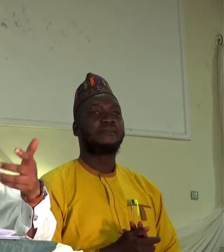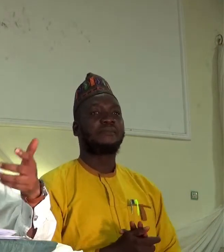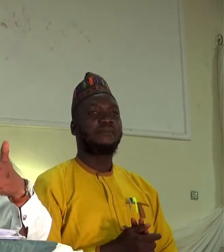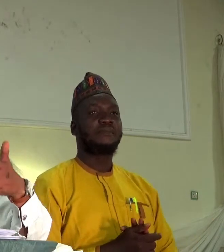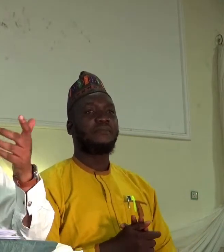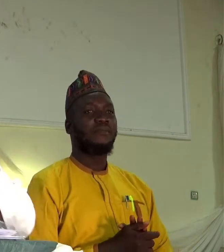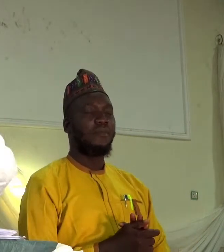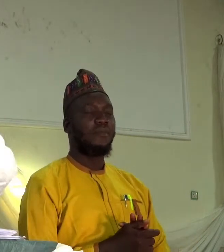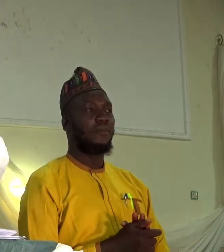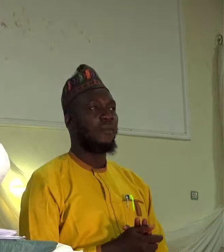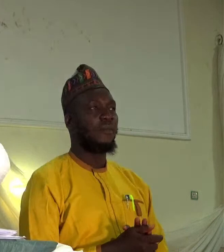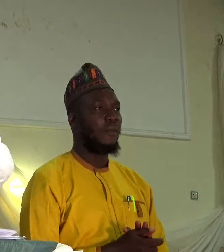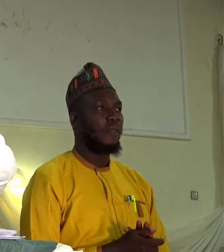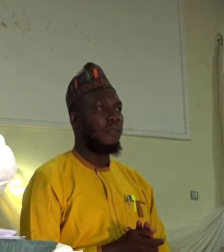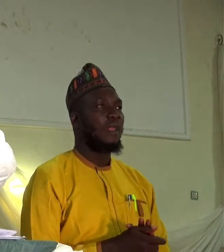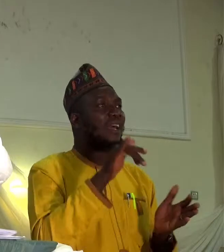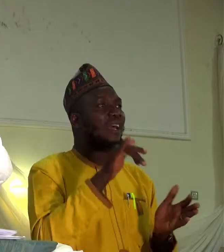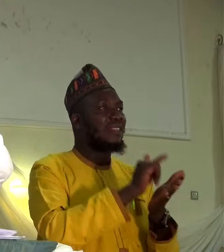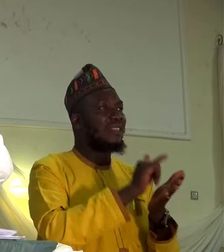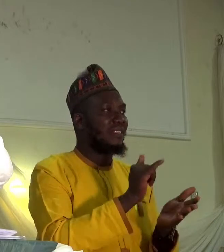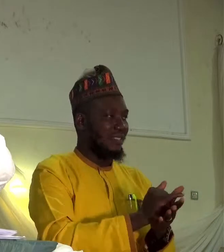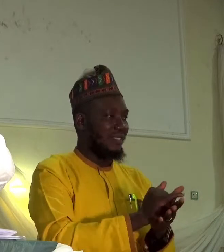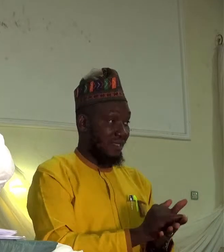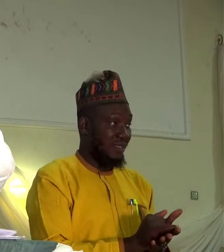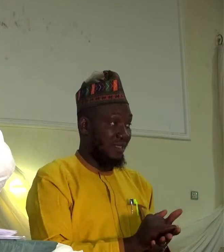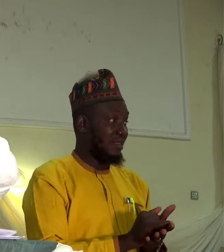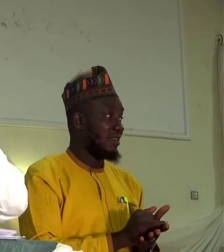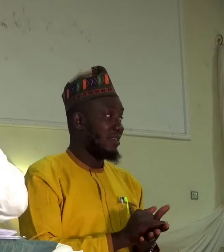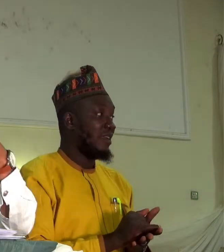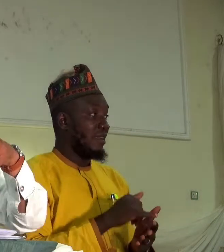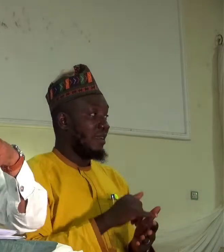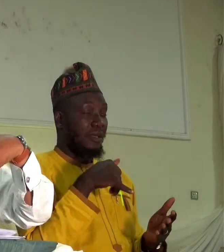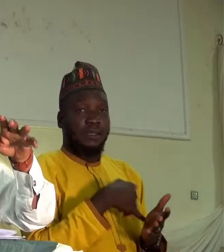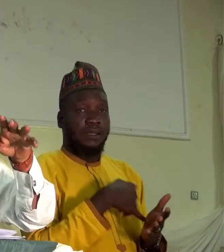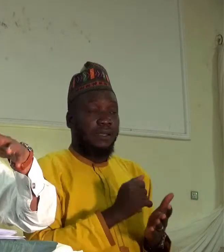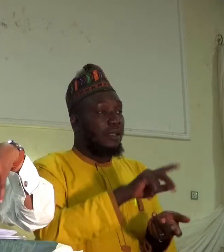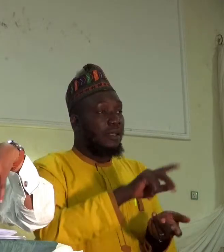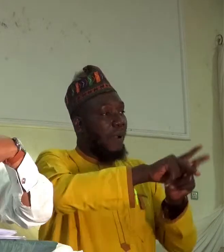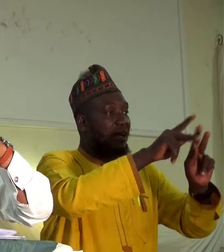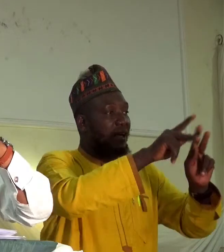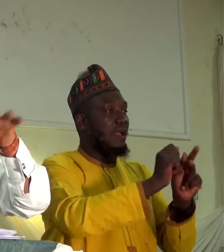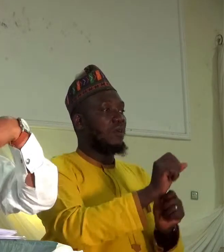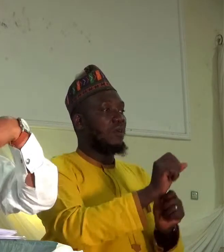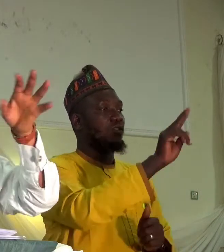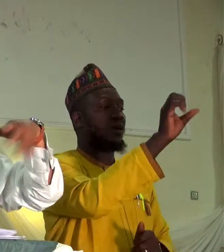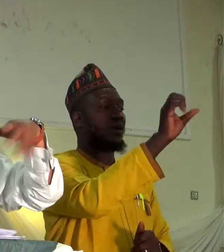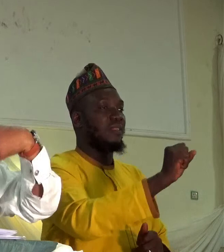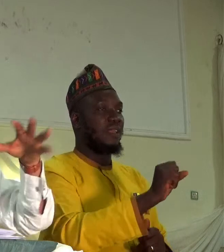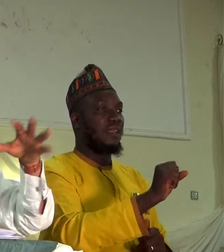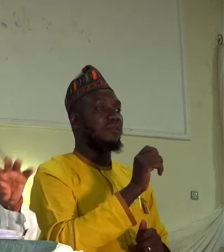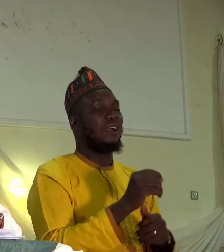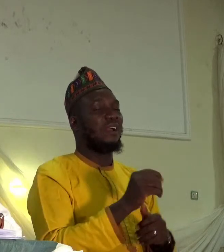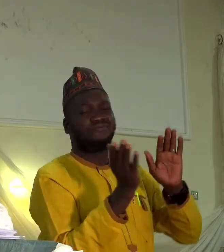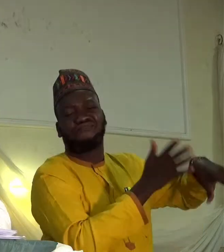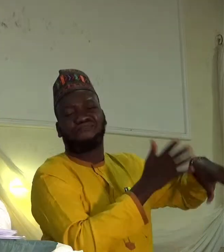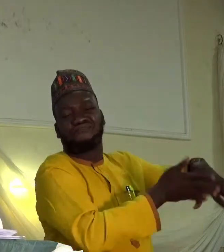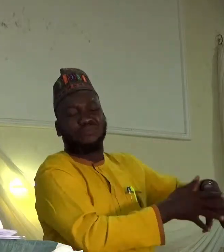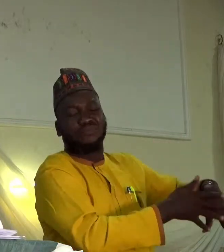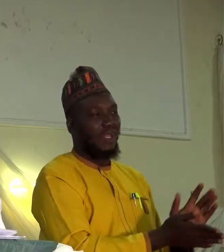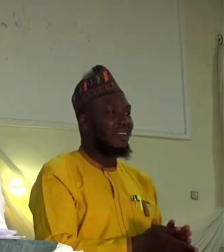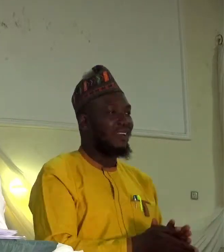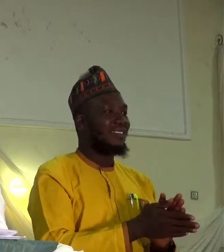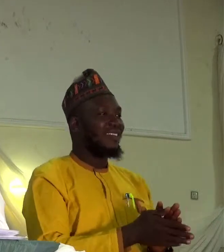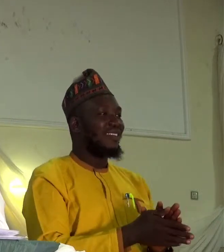let me. Despite its small size, Singapore is now the 15th largest trading partner of the United States. The contract. Let me leave that side. The United Arab